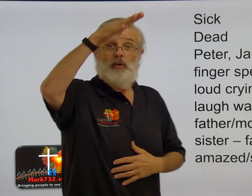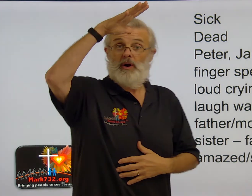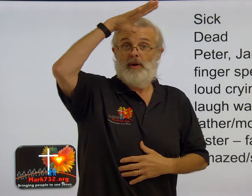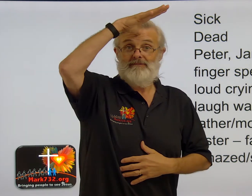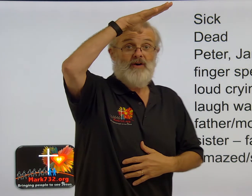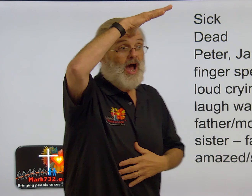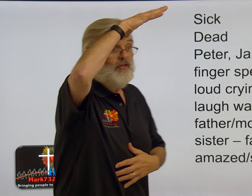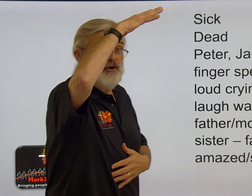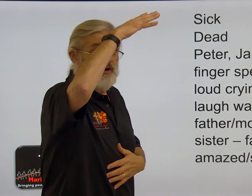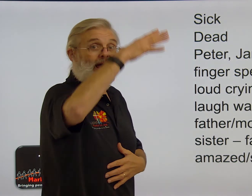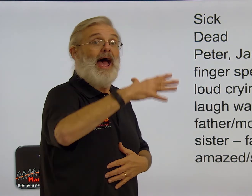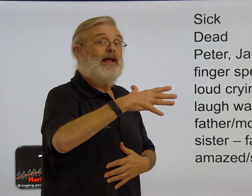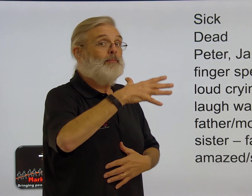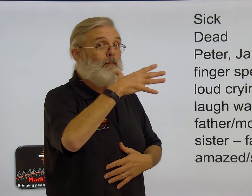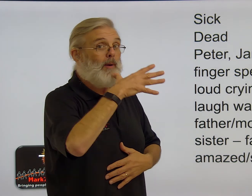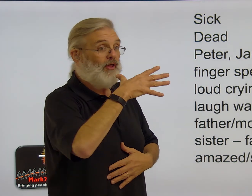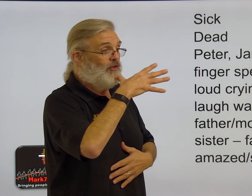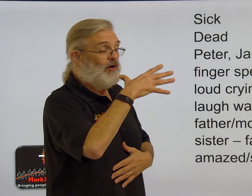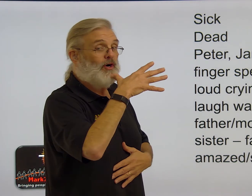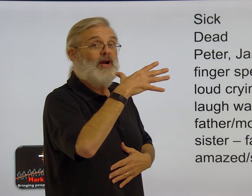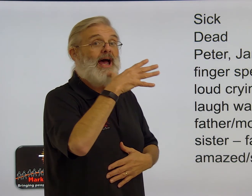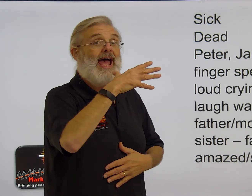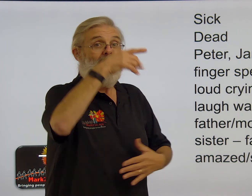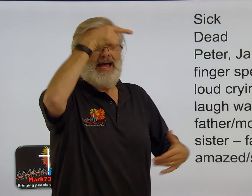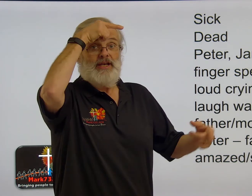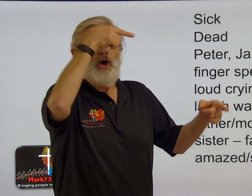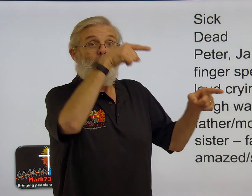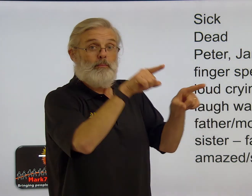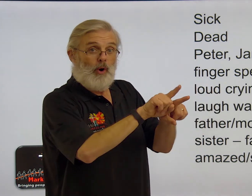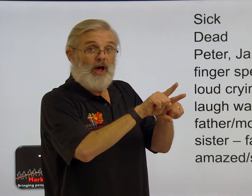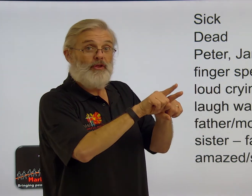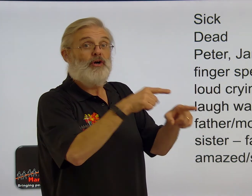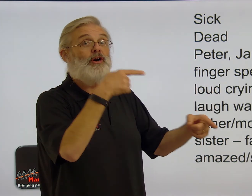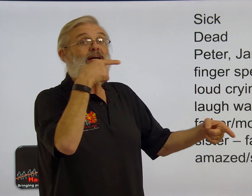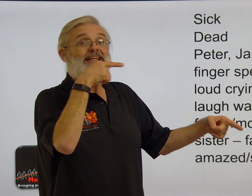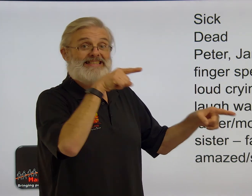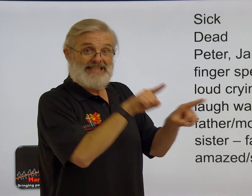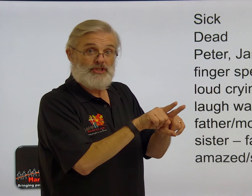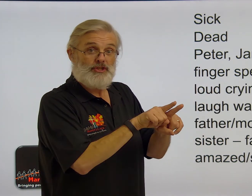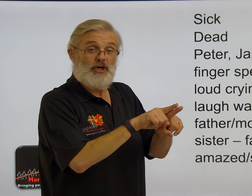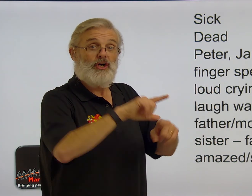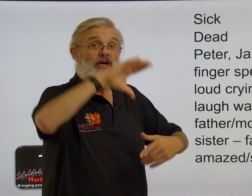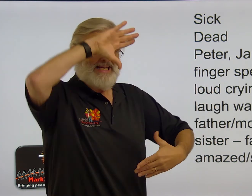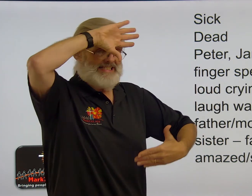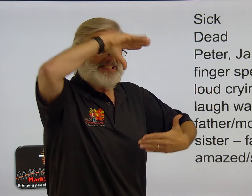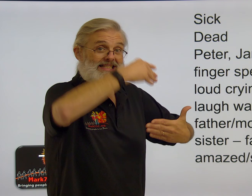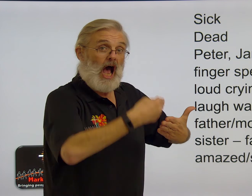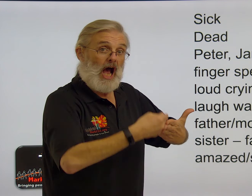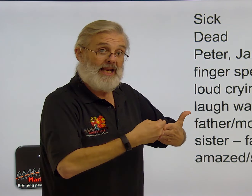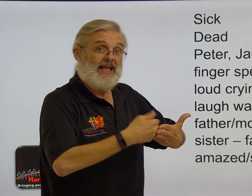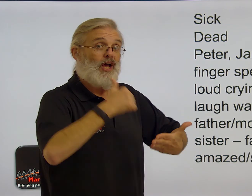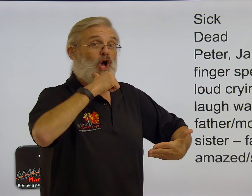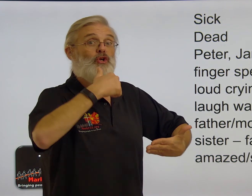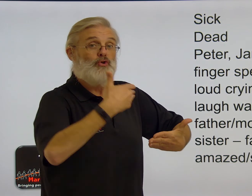have father and mother and brother, sister, son,